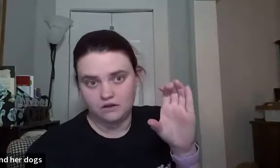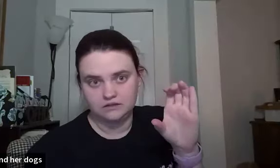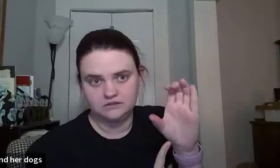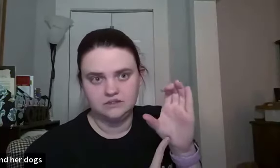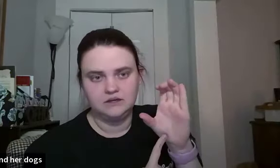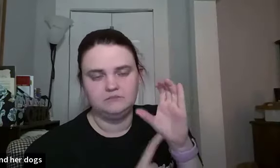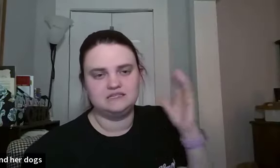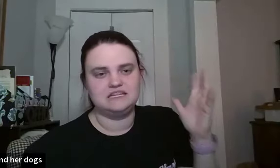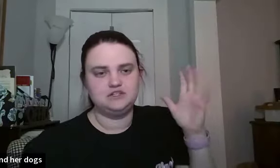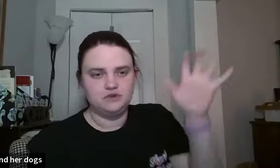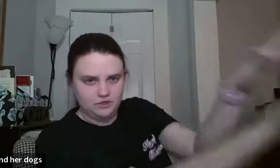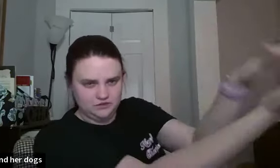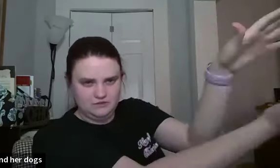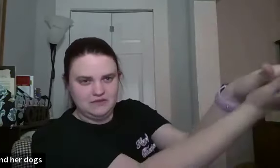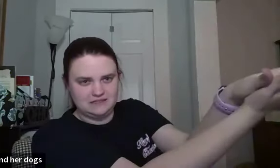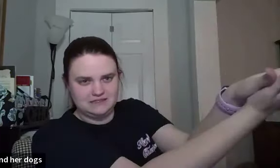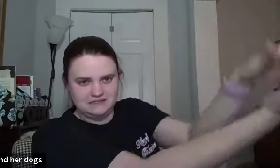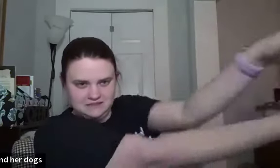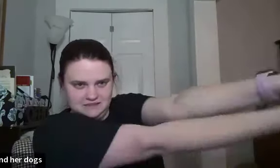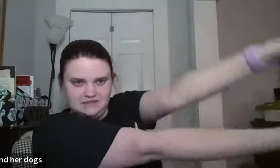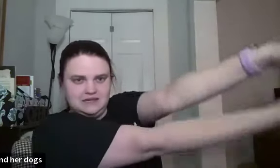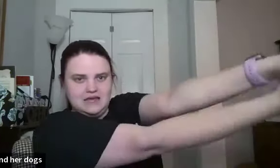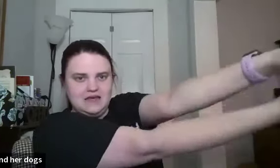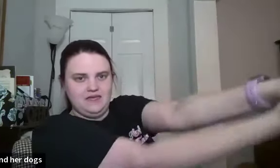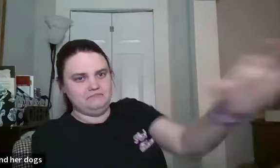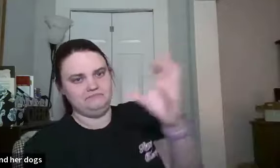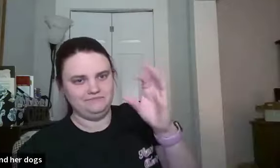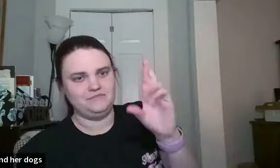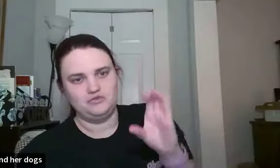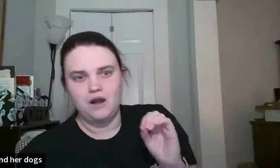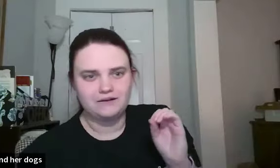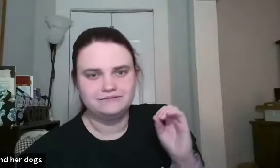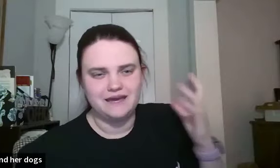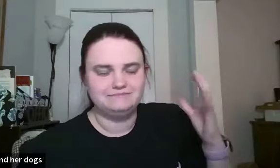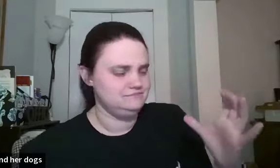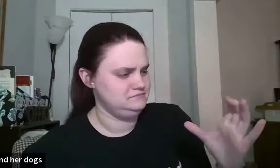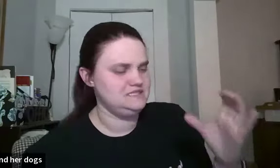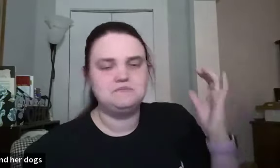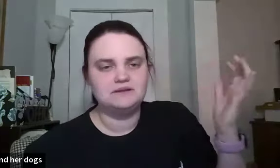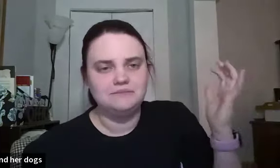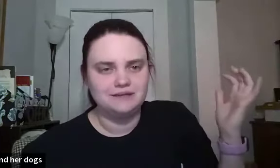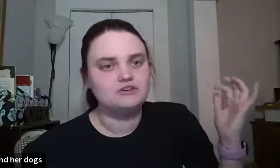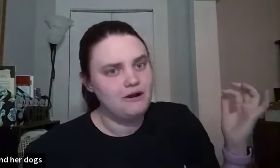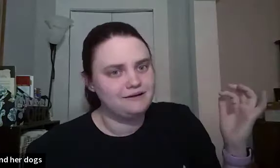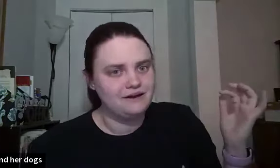croc. Because they do know when you're doing this and then croc, that typically means a